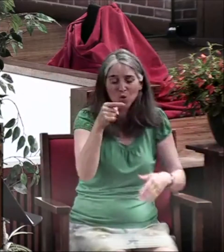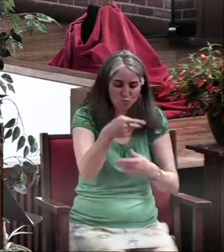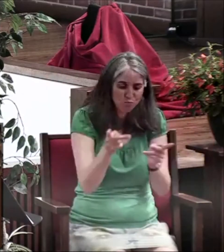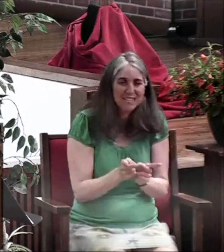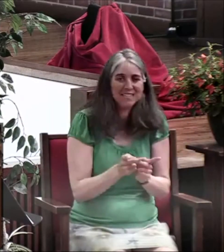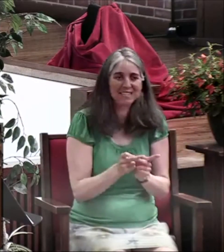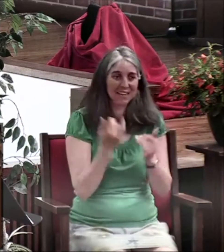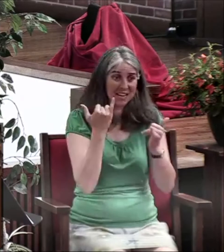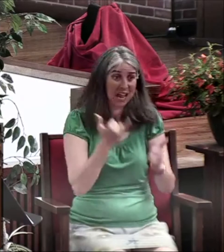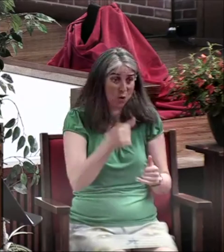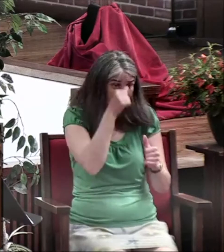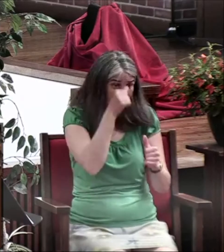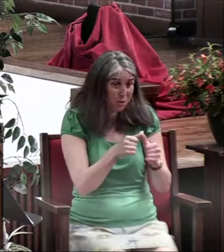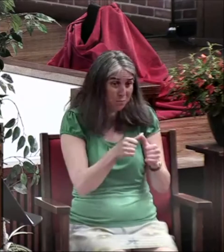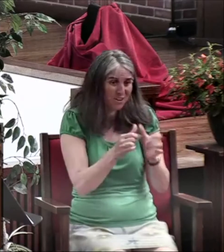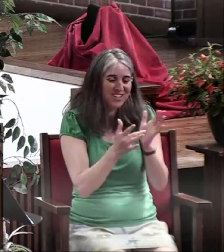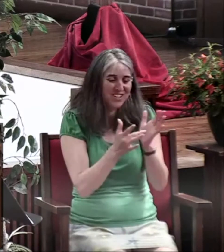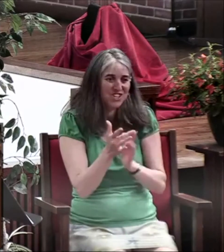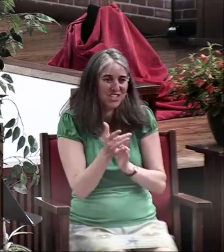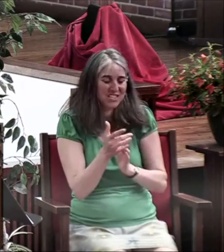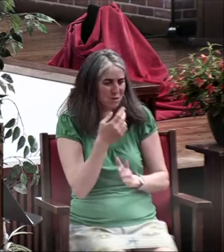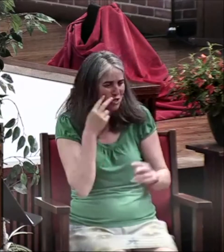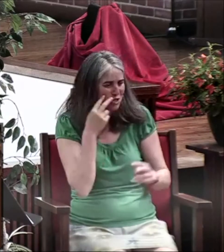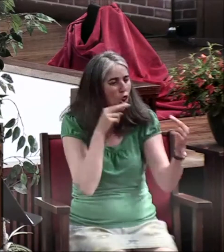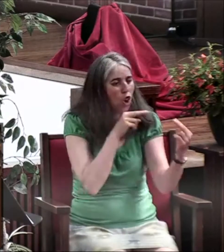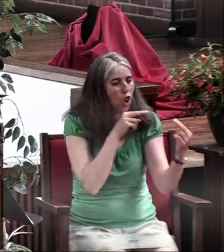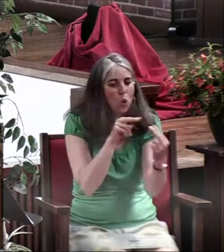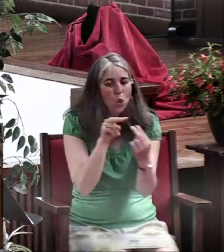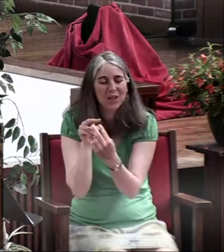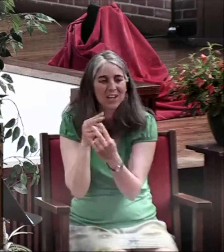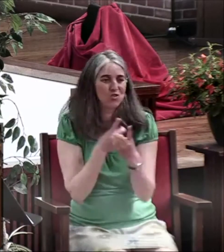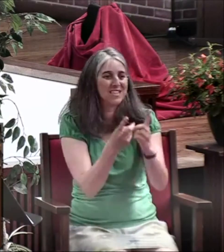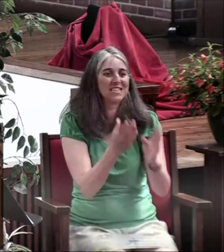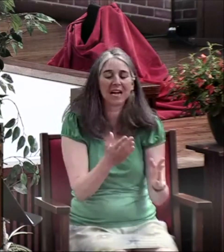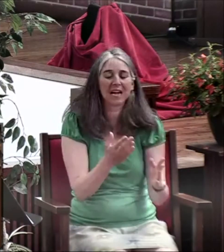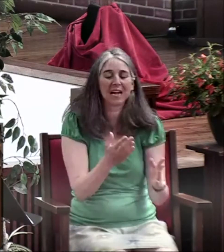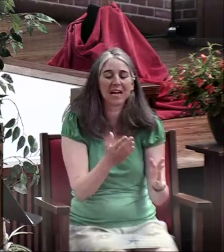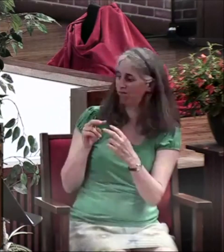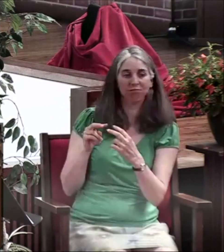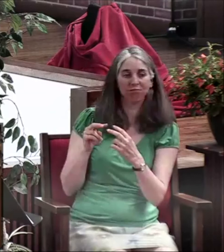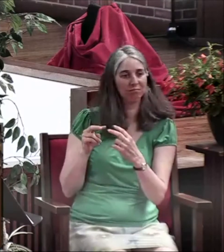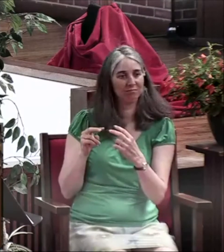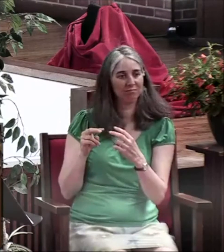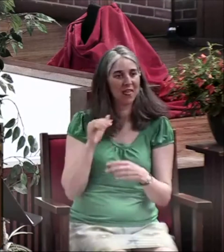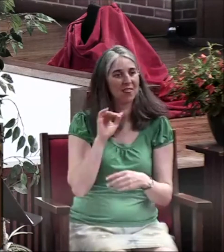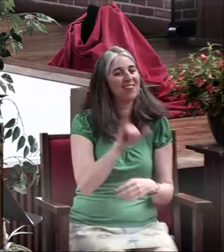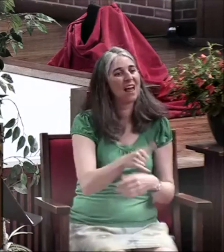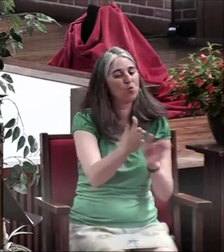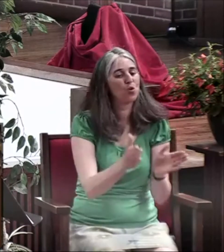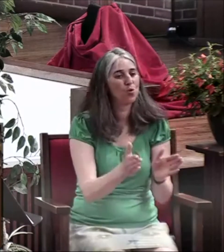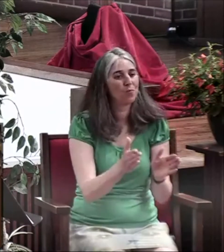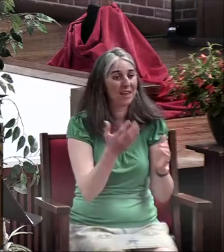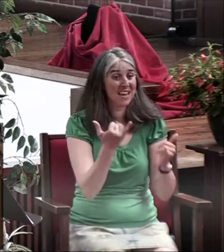Now, we remember that he was looking into the eyes of the disciples that were still there in the room. There